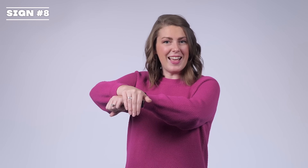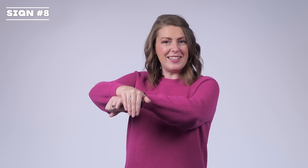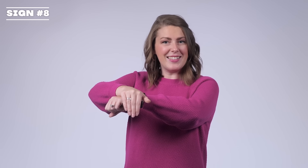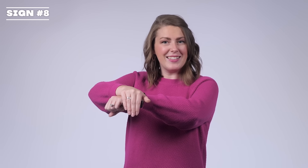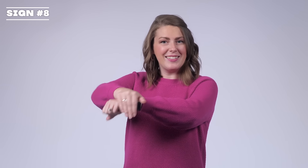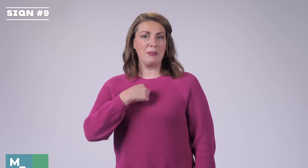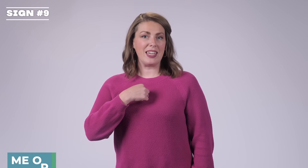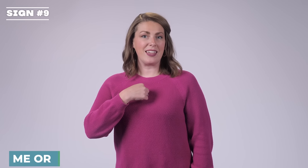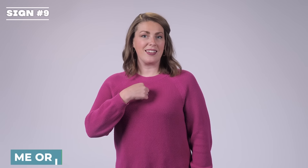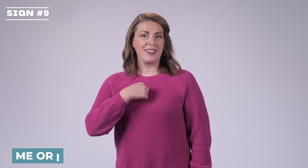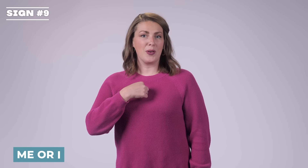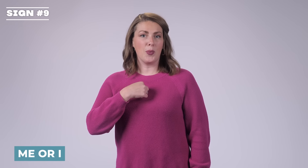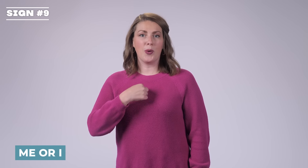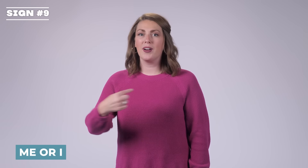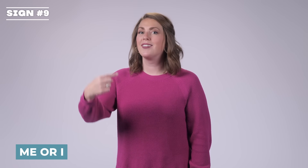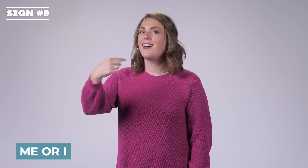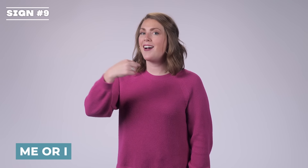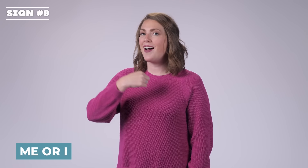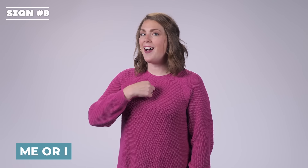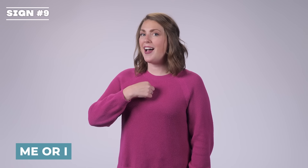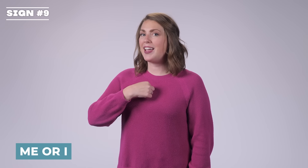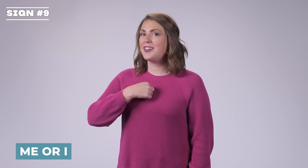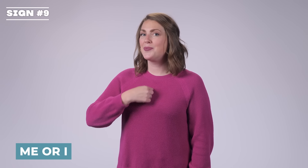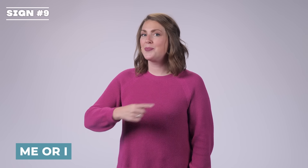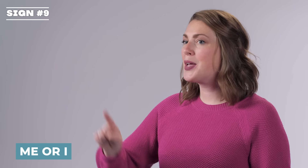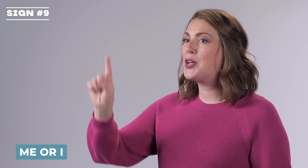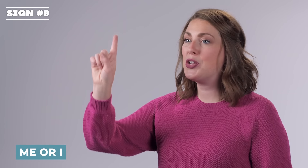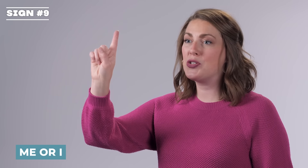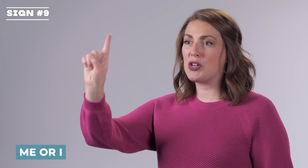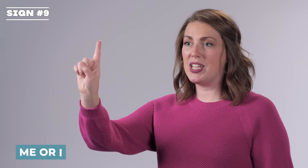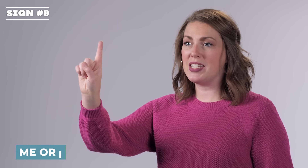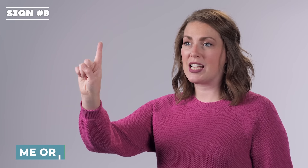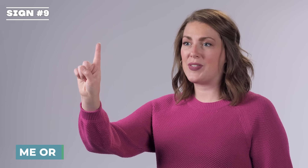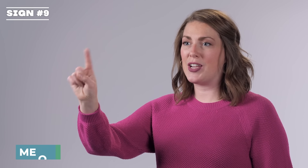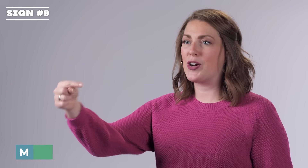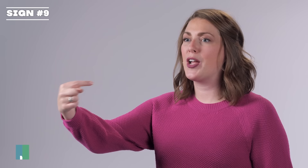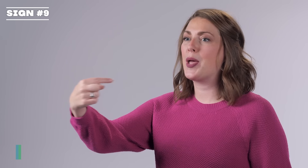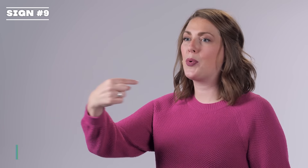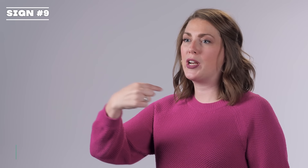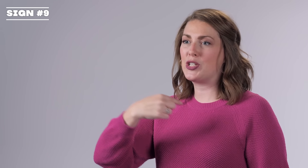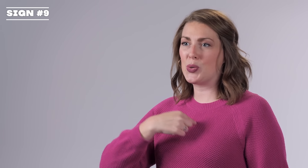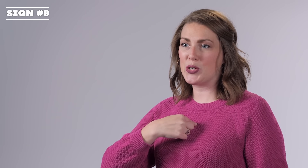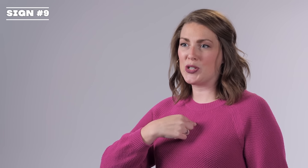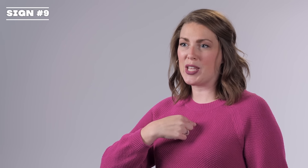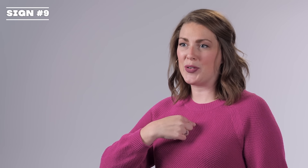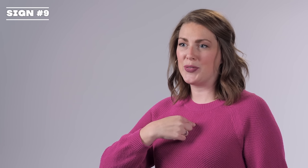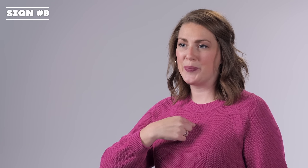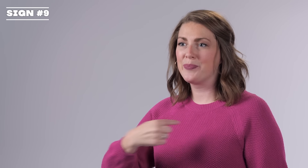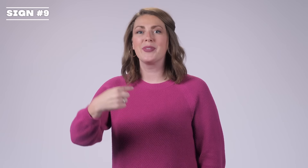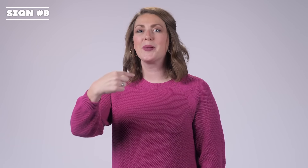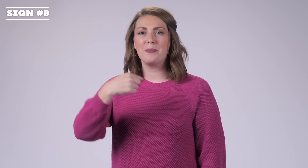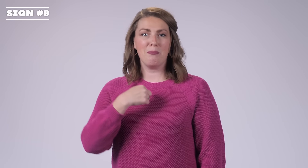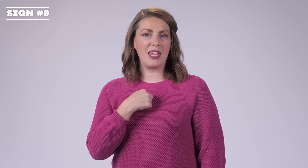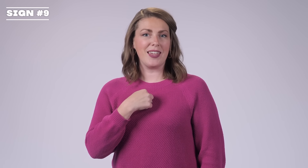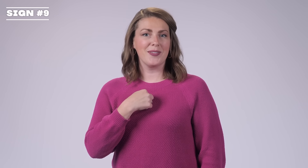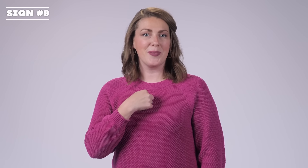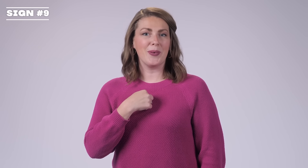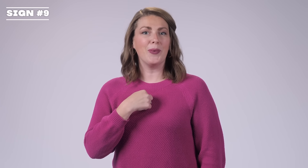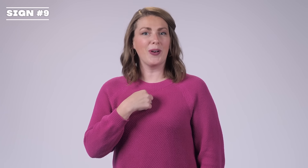Night. Me or I. Use your index finger and point it toward yourself. Me or